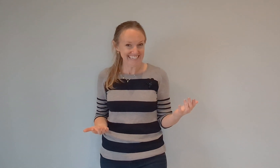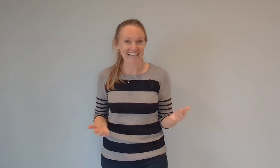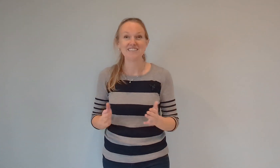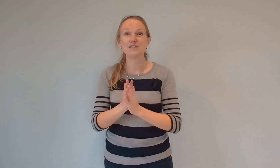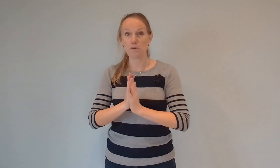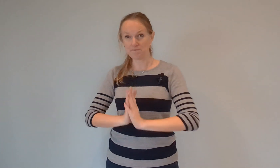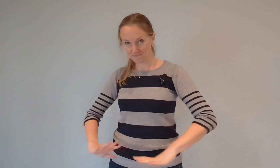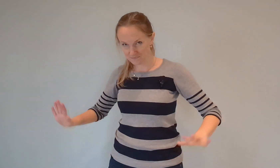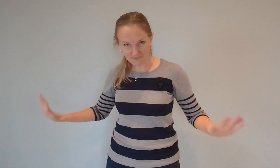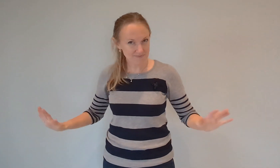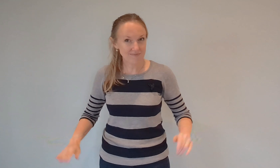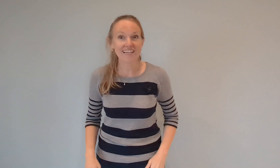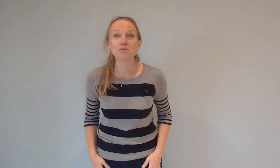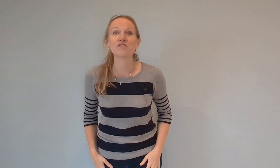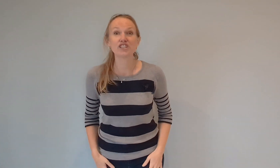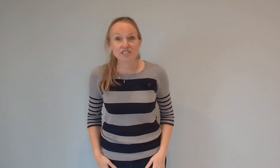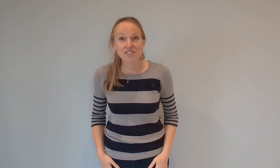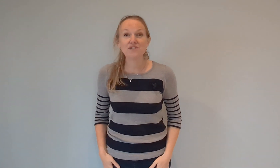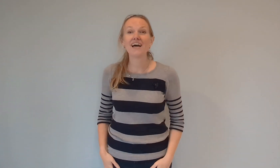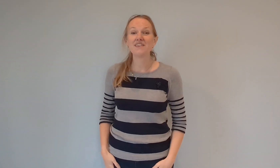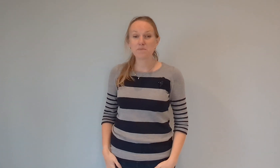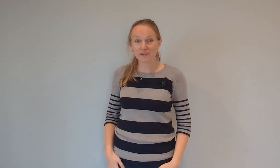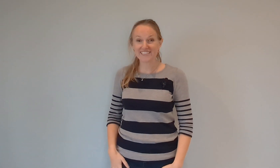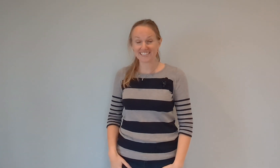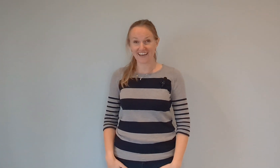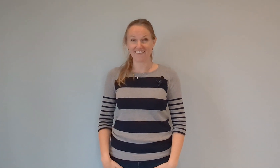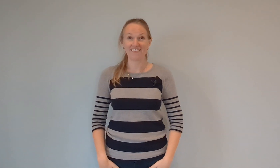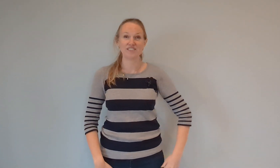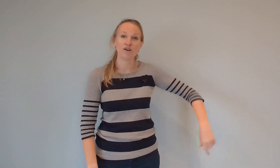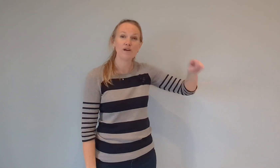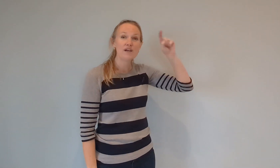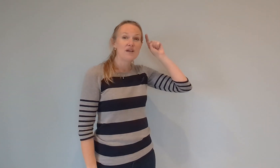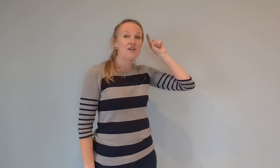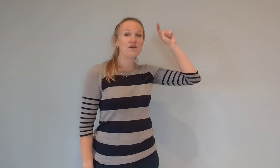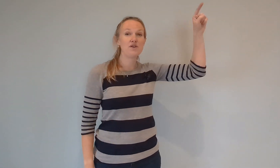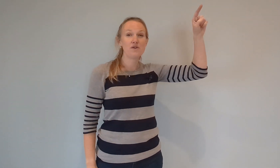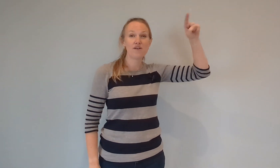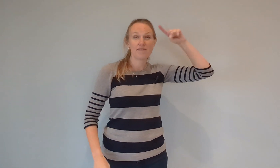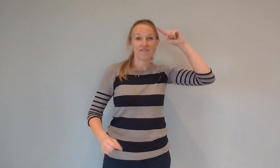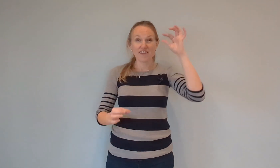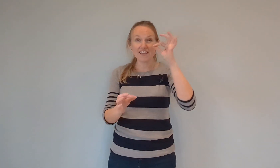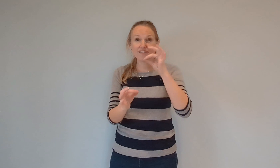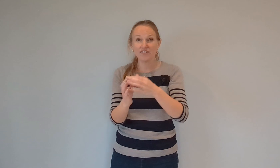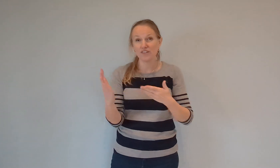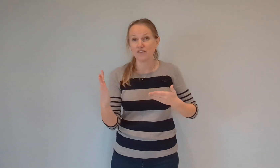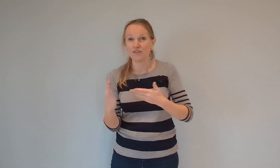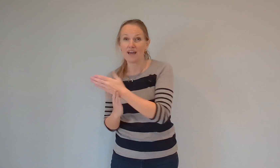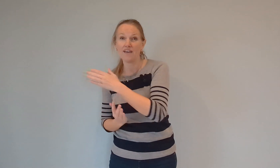Okay, so put verse 2 and the bridge together. So you have been faithful through